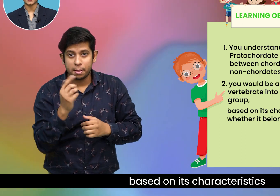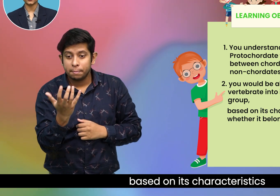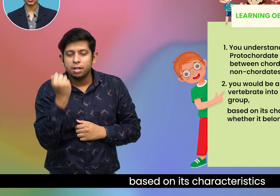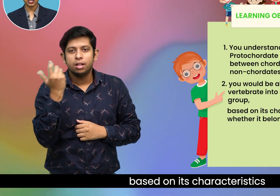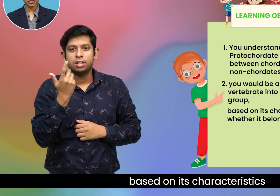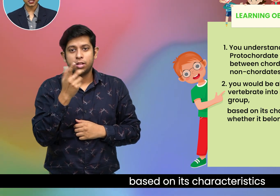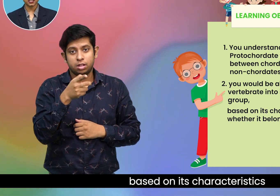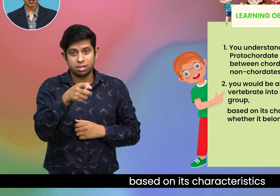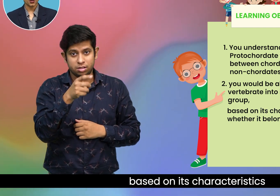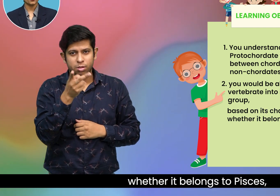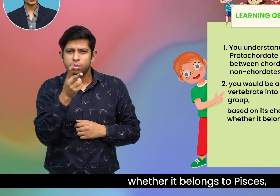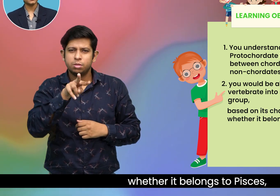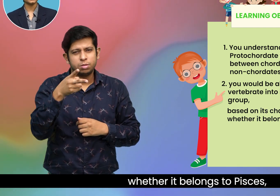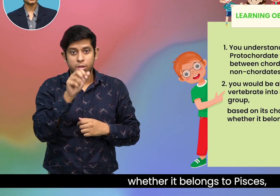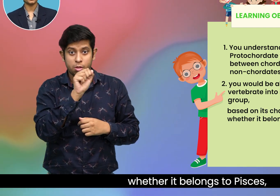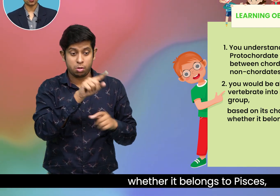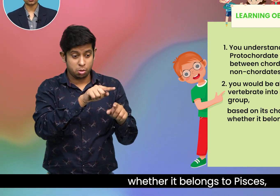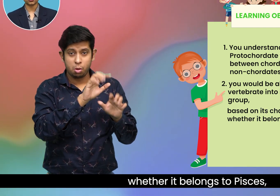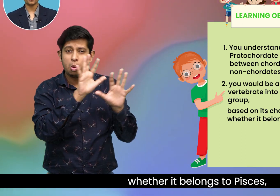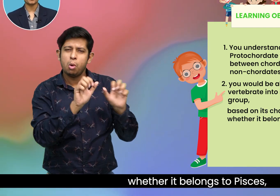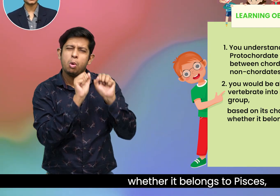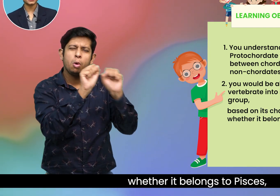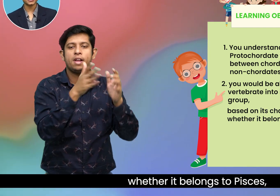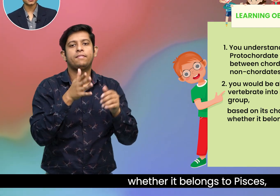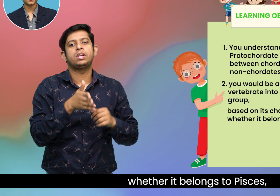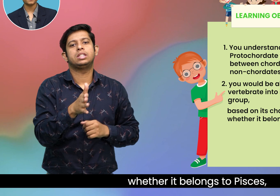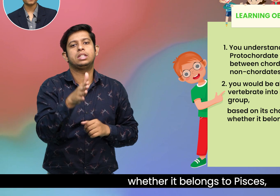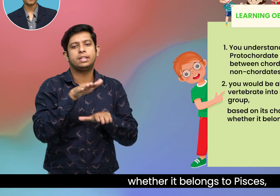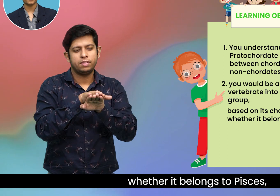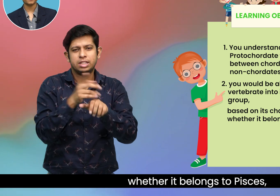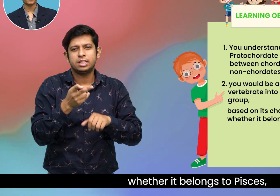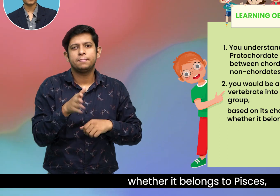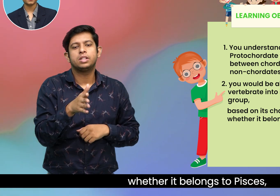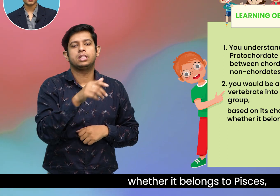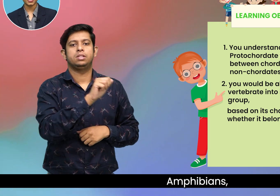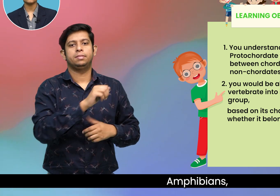its characteristics, whether it belongs to pisces,